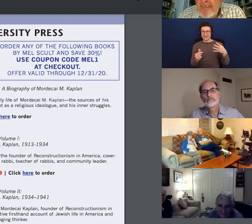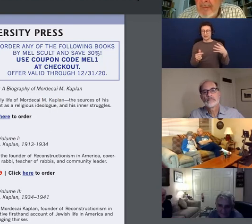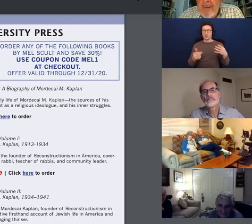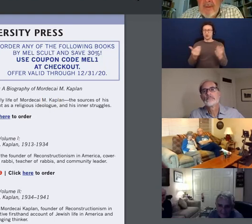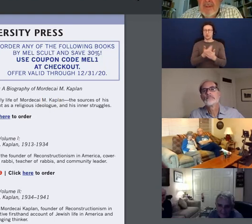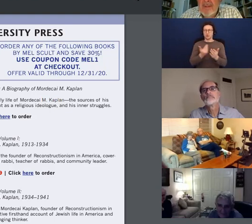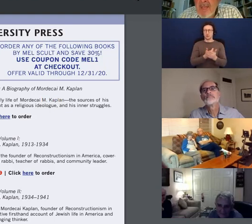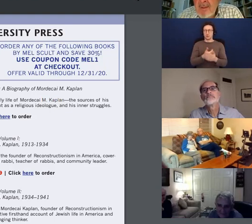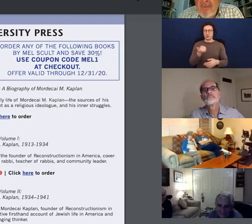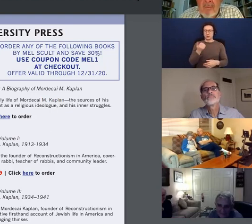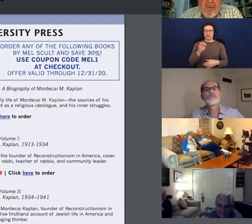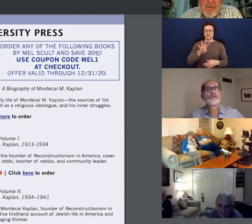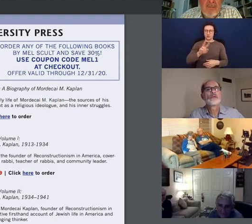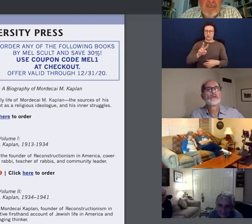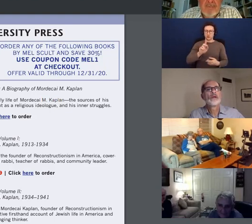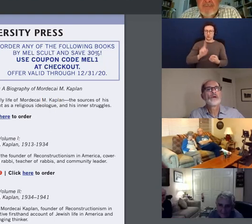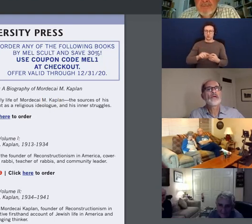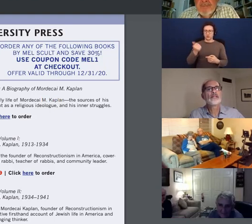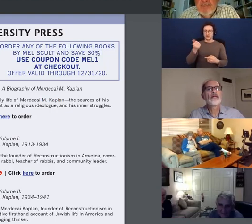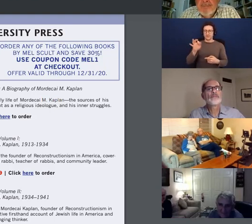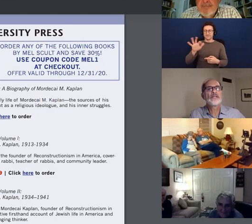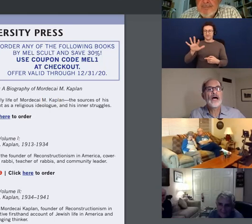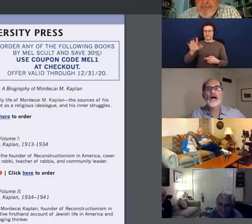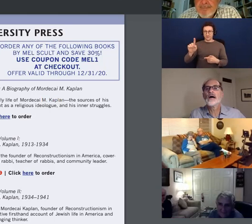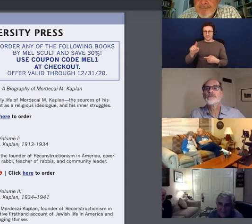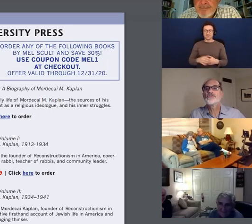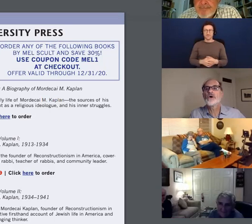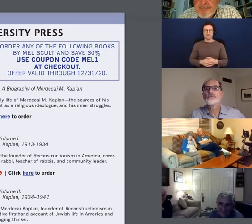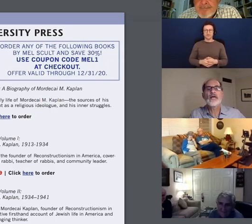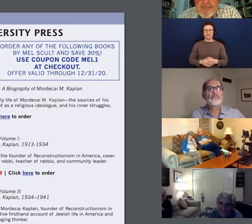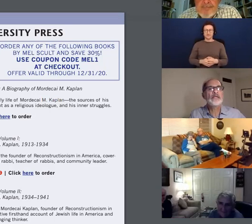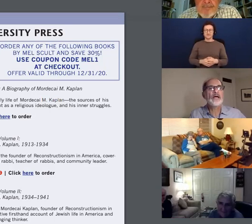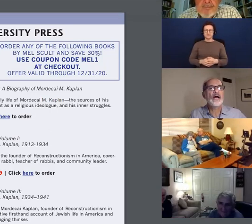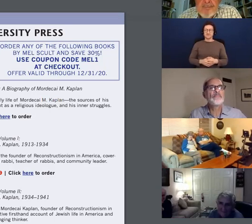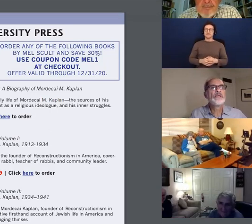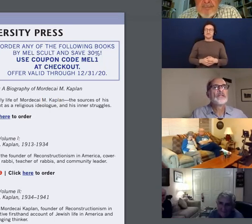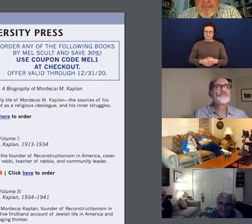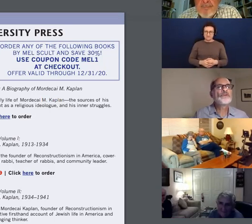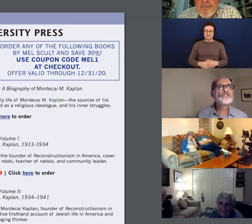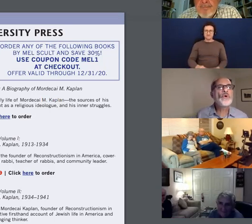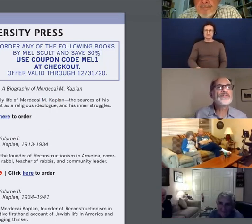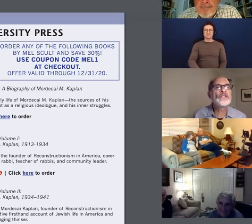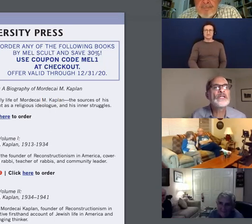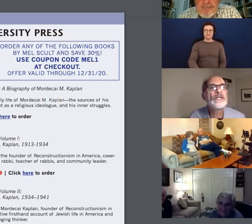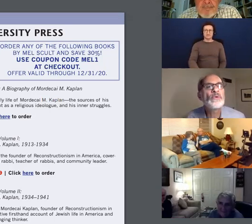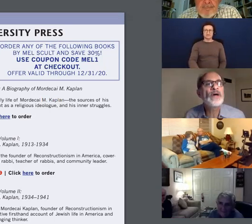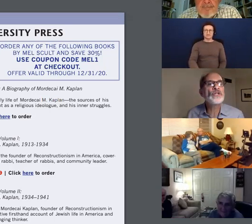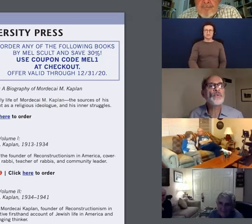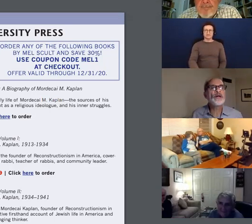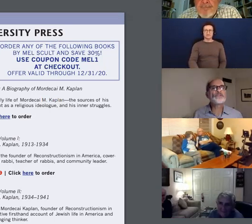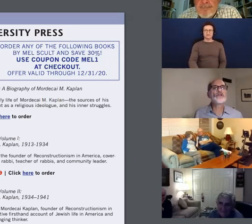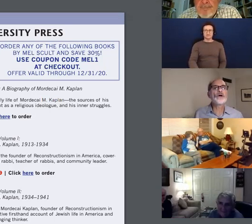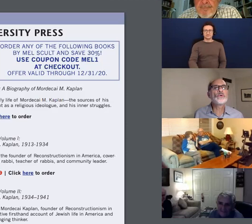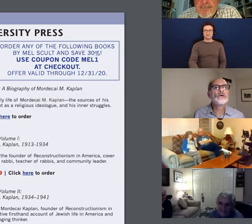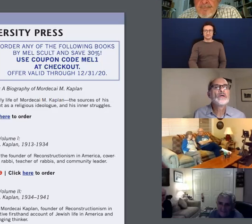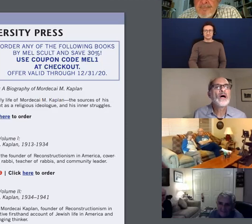51. Yes, thank you very much, David. Okay, lovely. So let me, the first question, a questioner